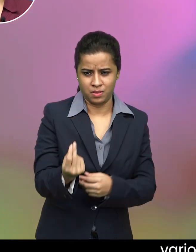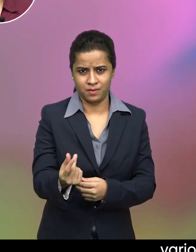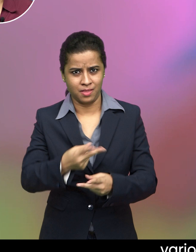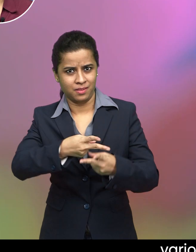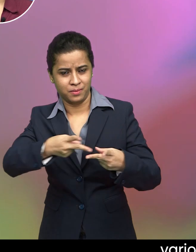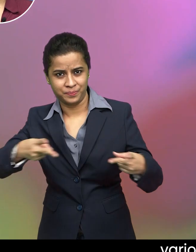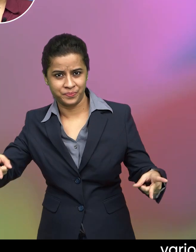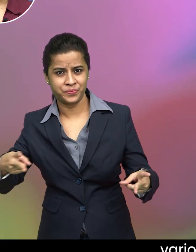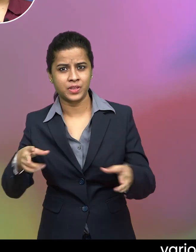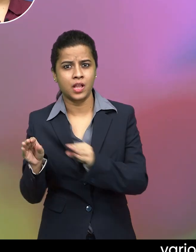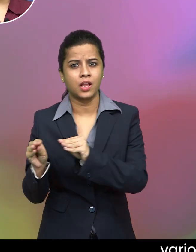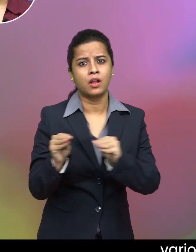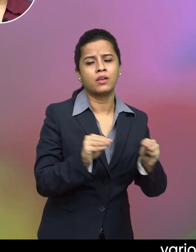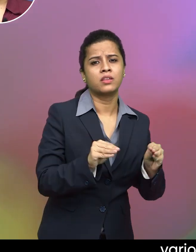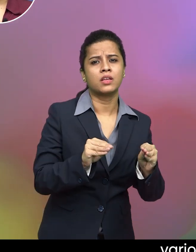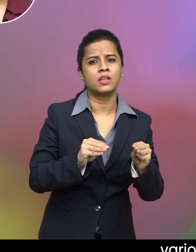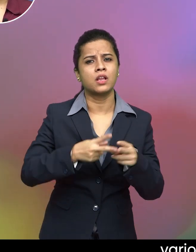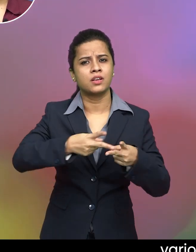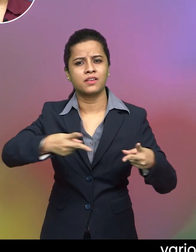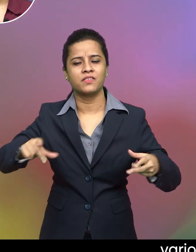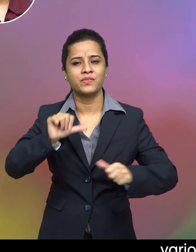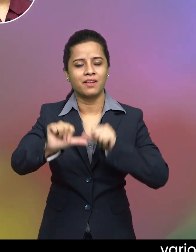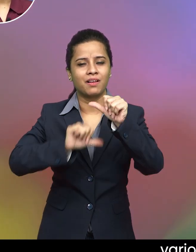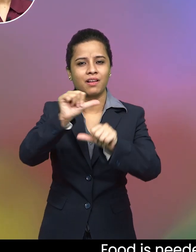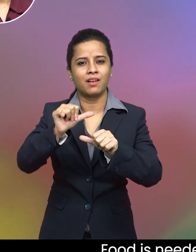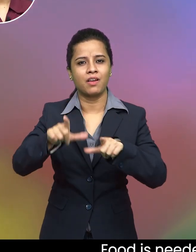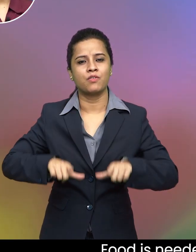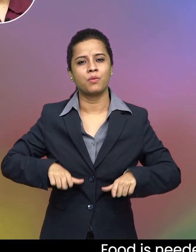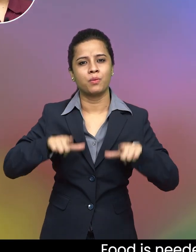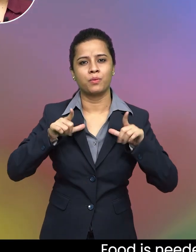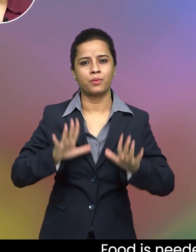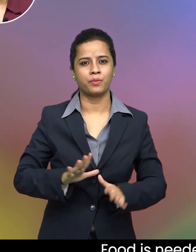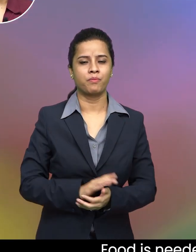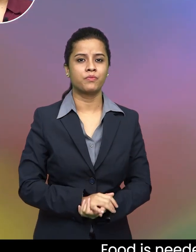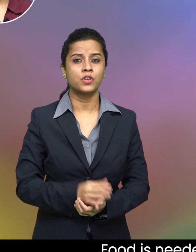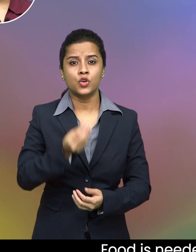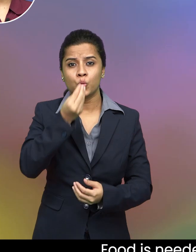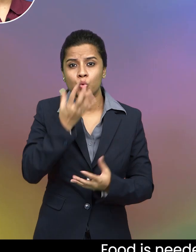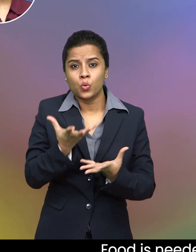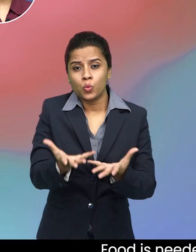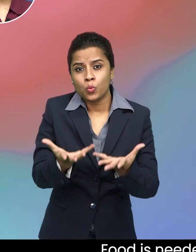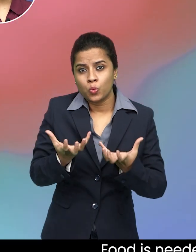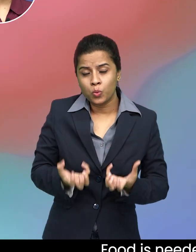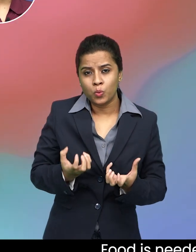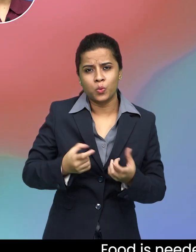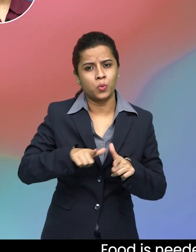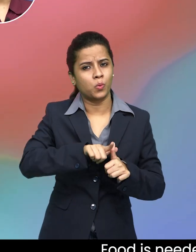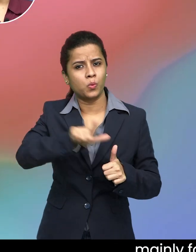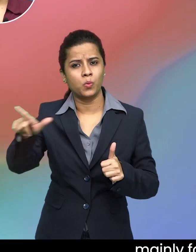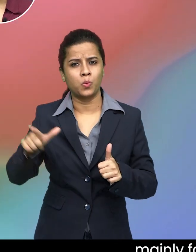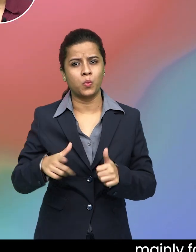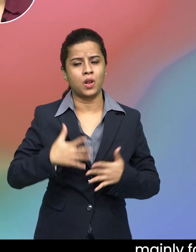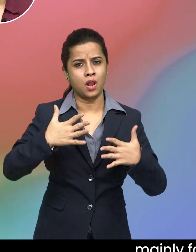out various life processes. Food is needed by all living